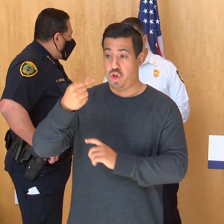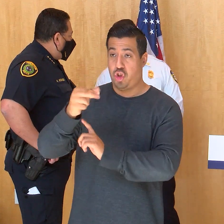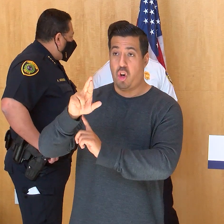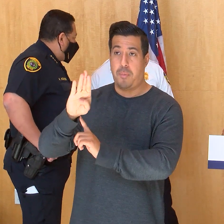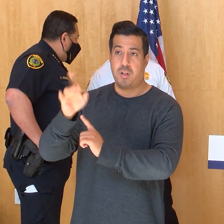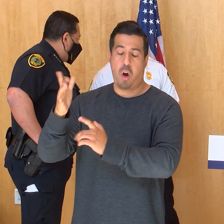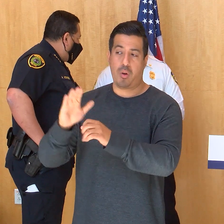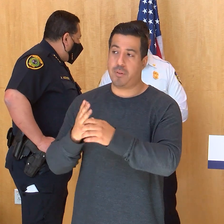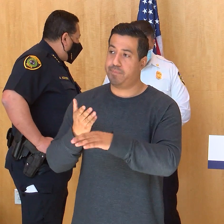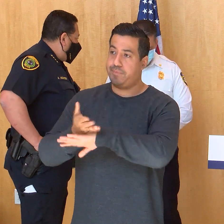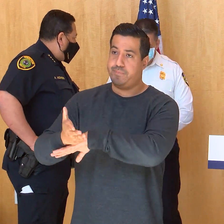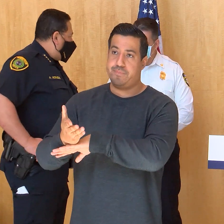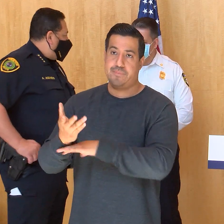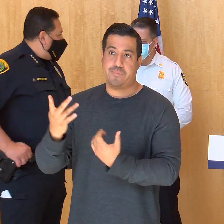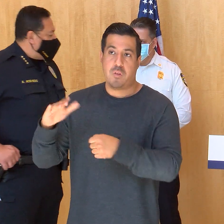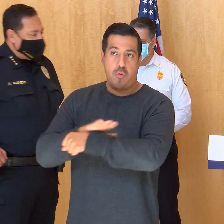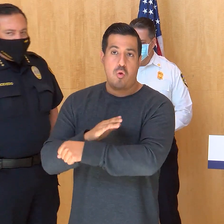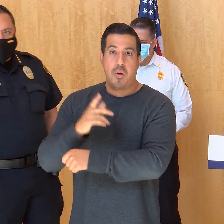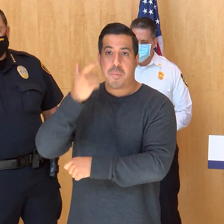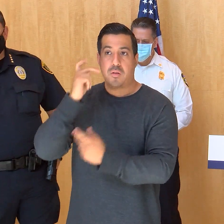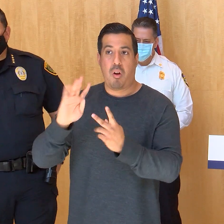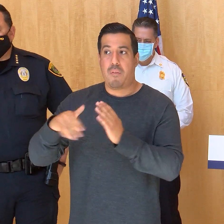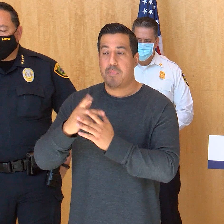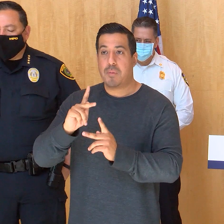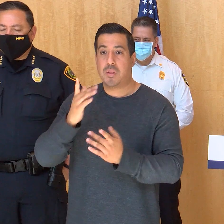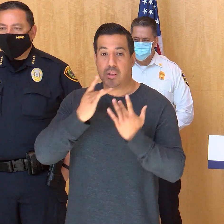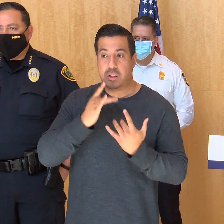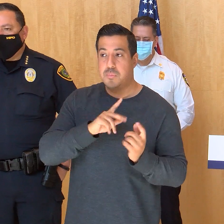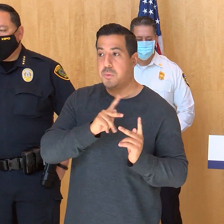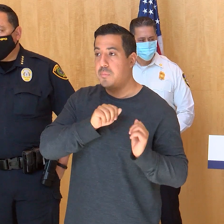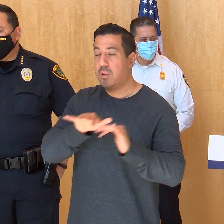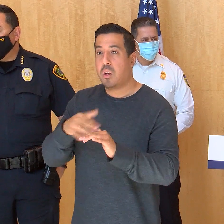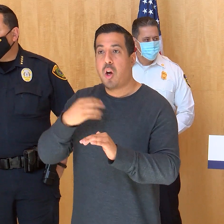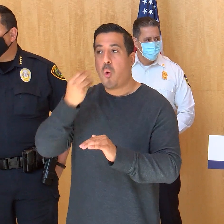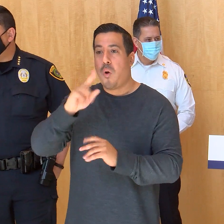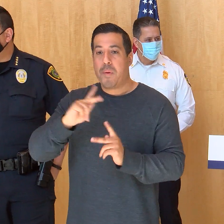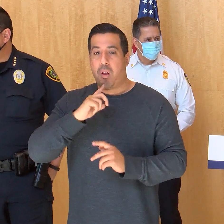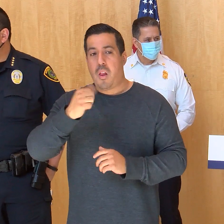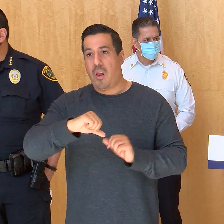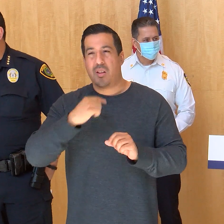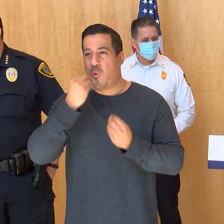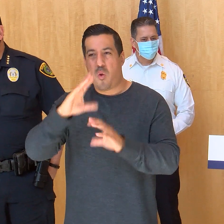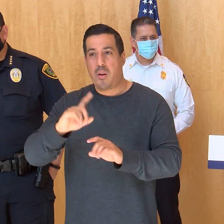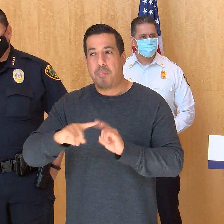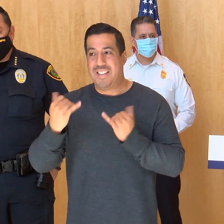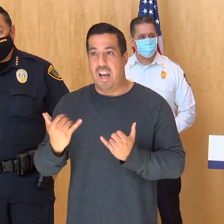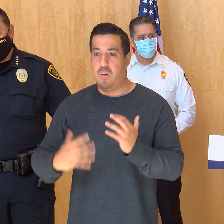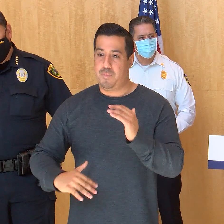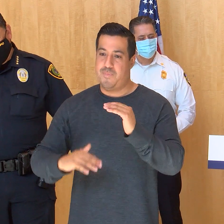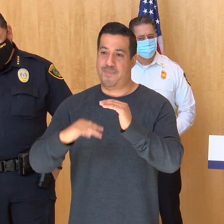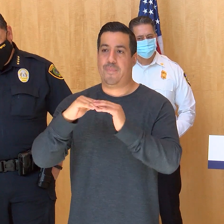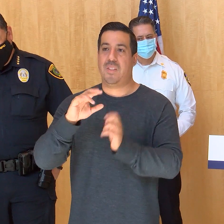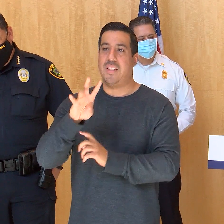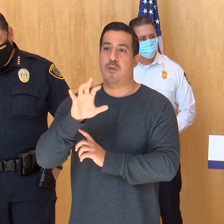beyond capacity because of the circumstances, the dire circumstances. We didn't want to turn anyone away, so there are 797